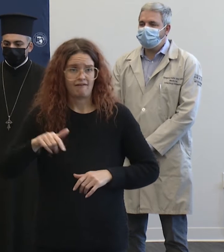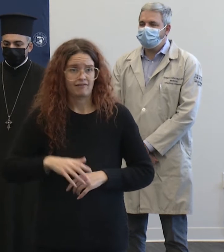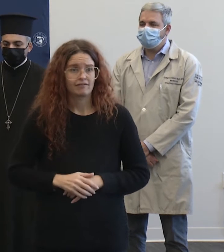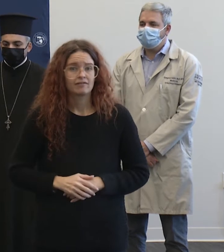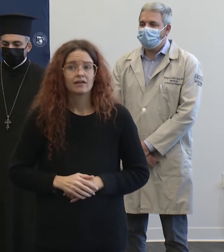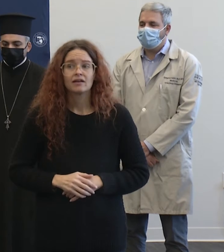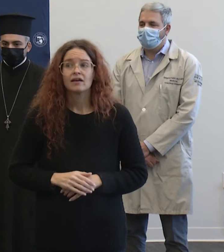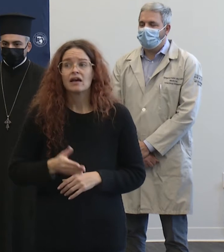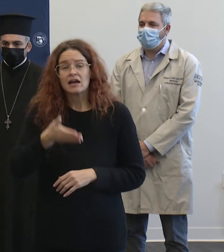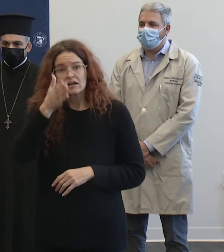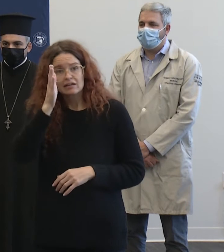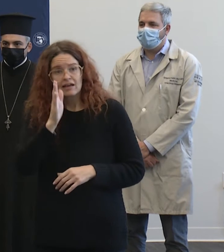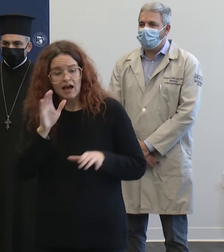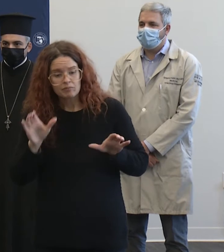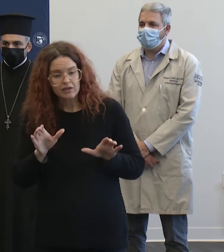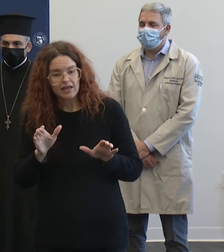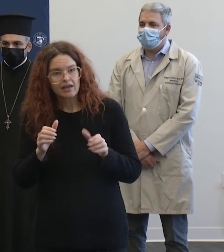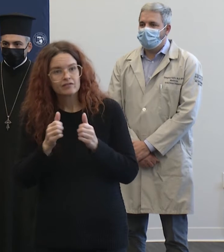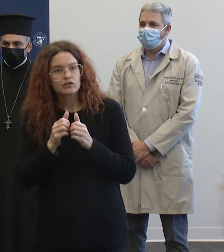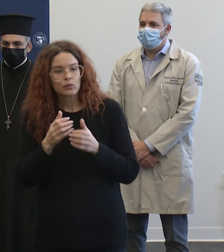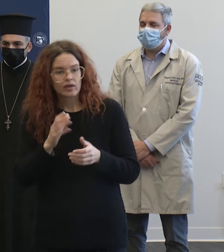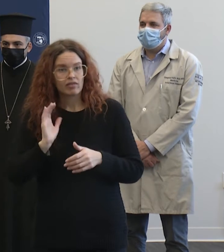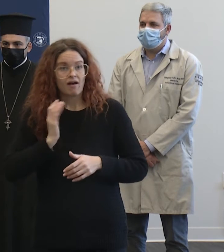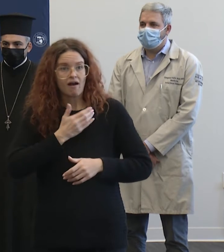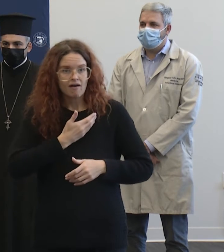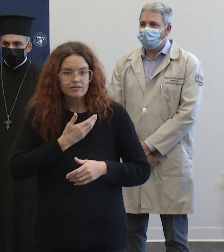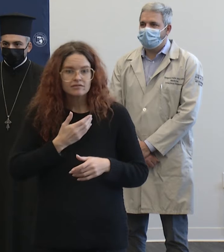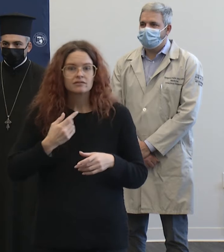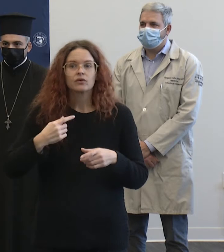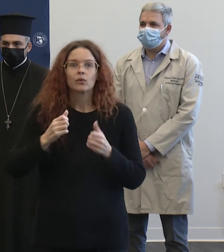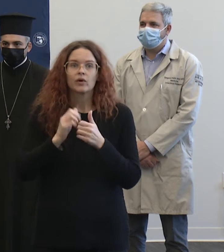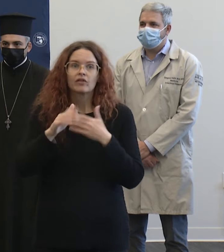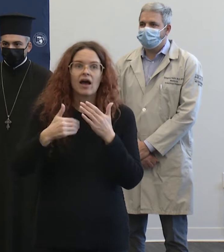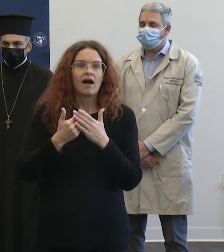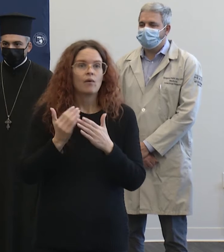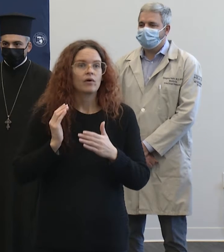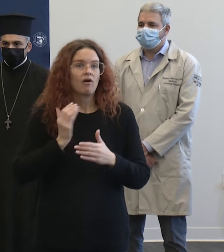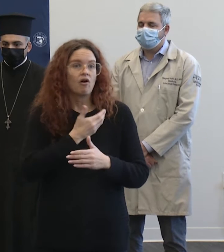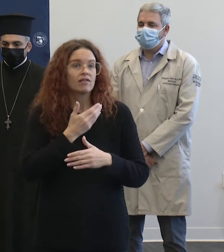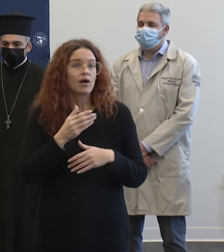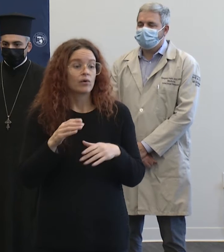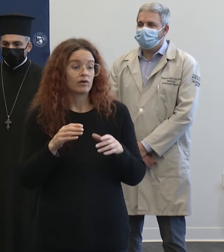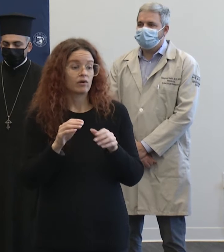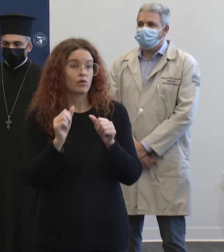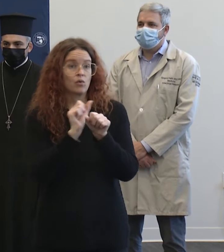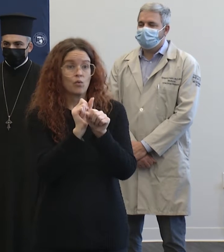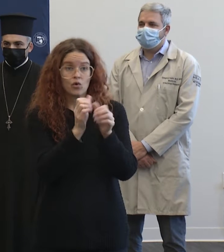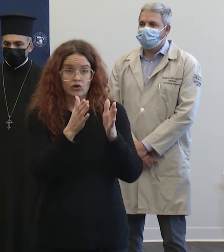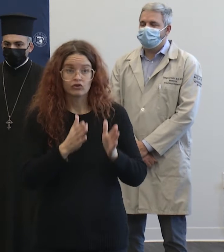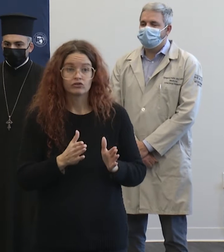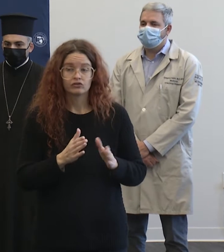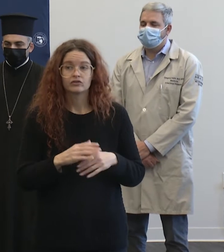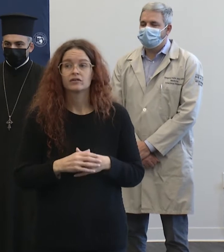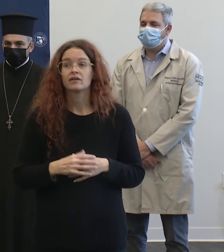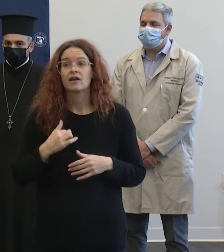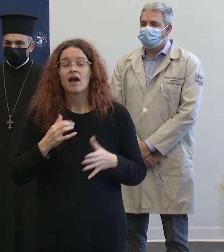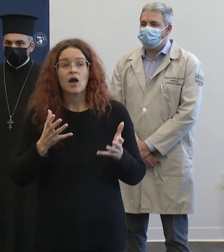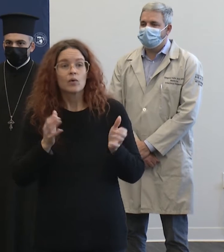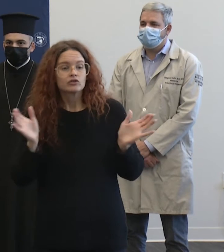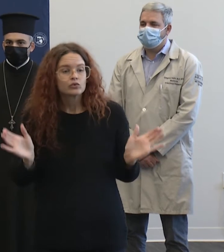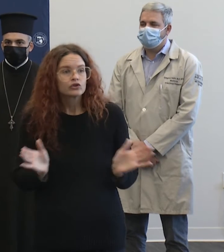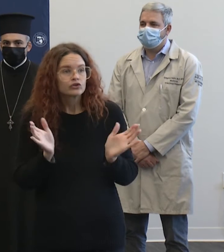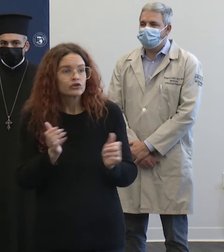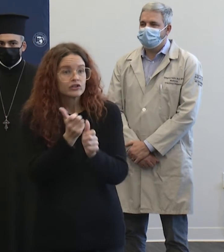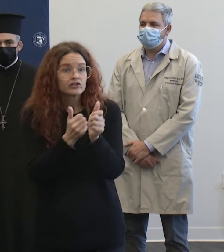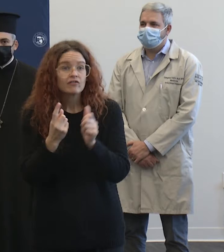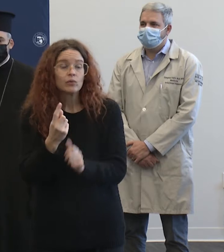acts in the creation. And so with all our colleagues, I want to affirm and ratify and encourage everyone,